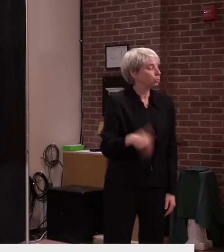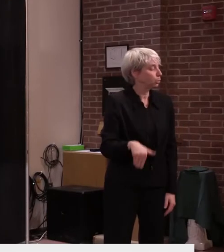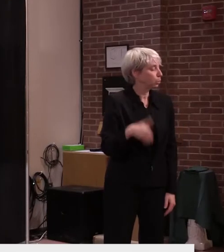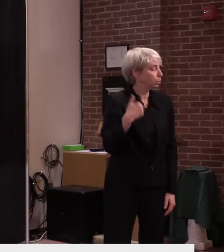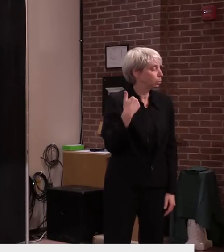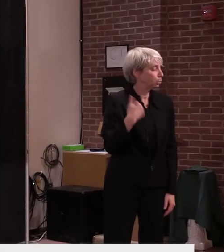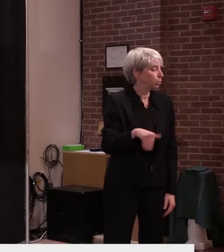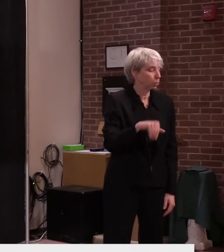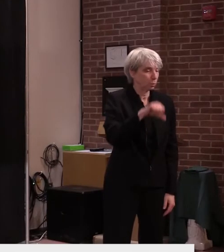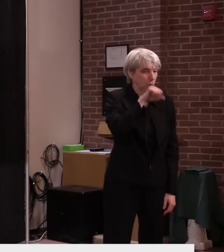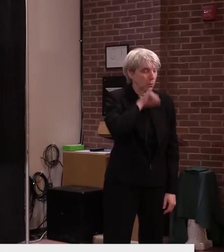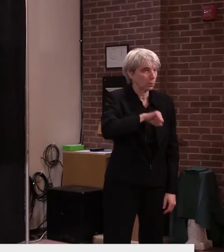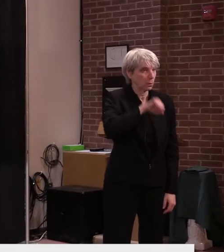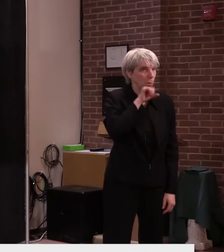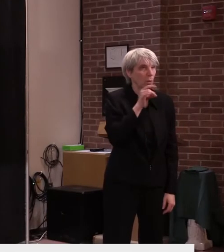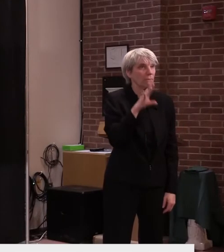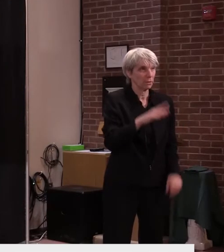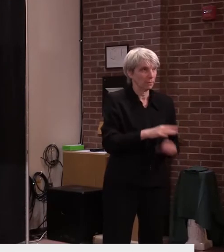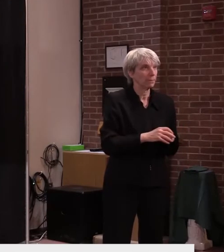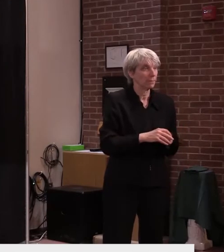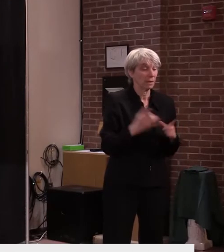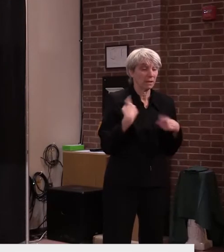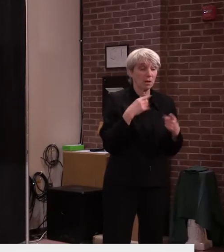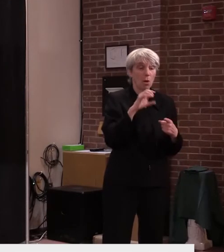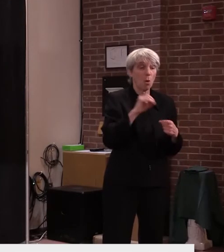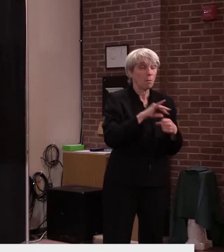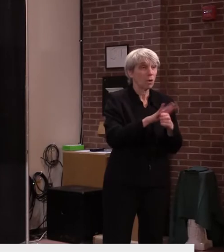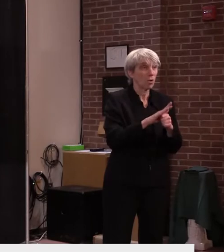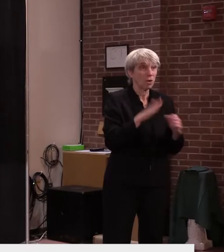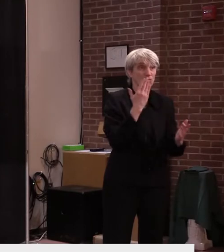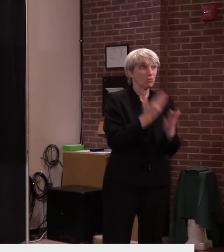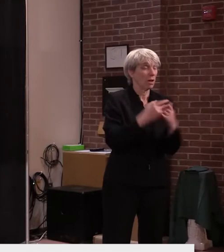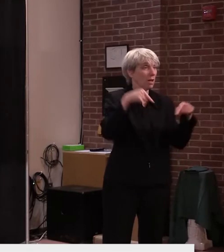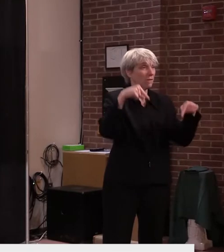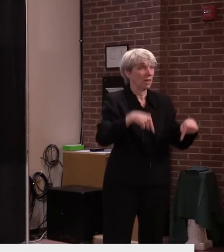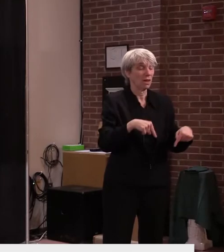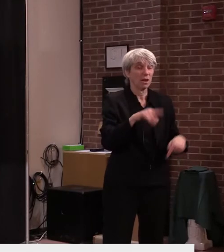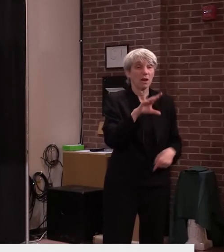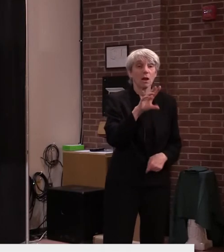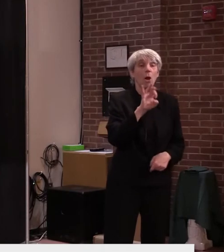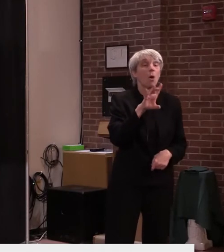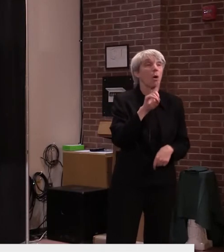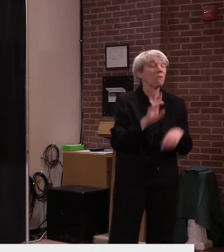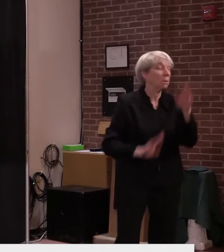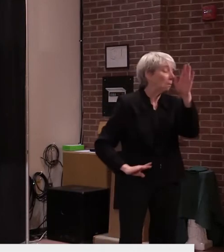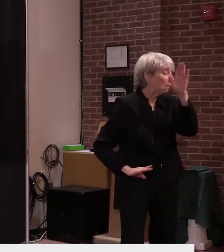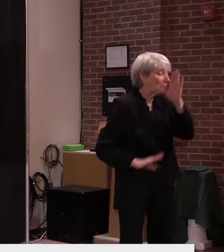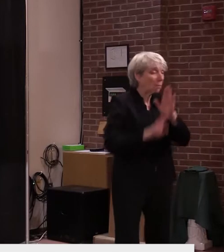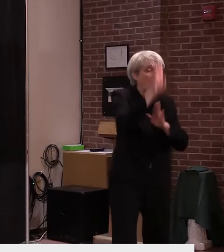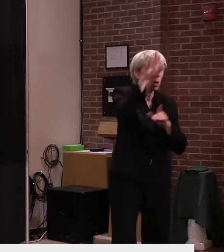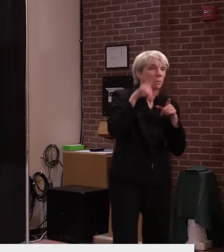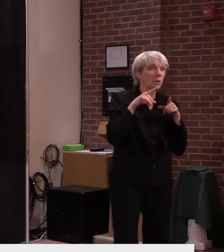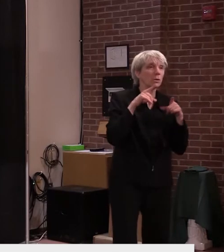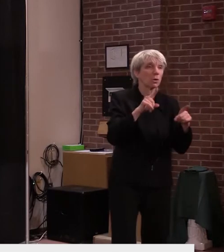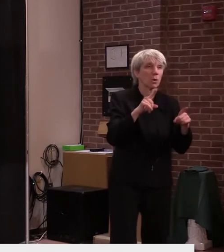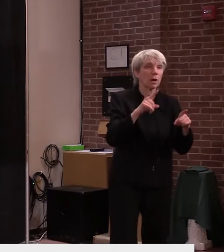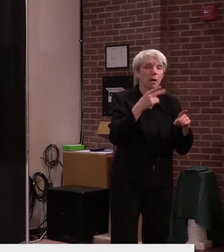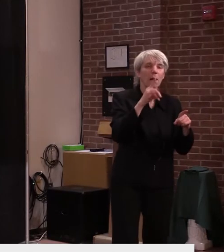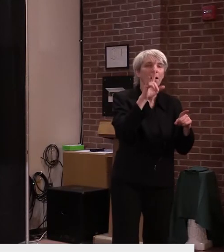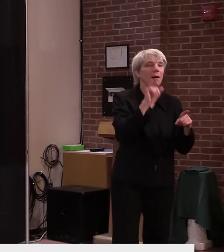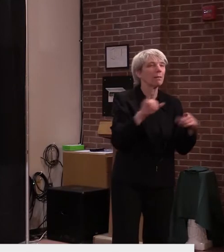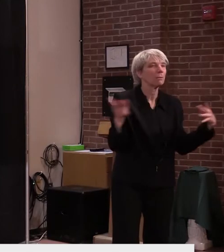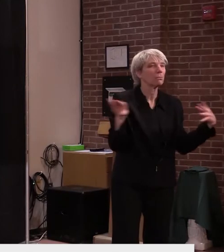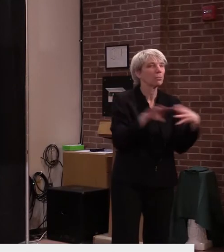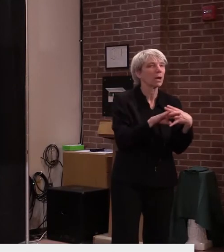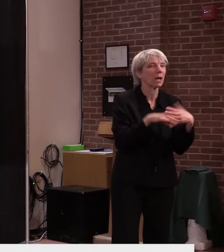the arrival of Omicron variant in Vermont, COVID cases rose exponentially over the winter break, causing major disruption to